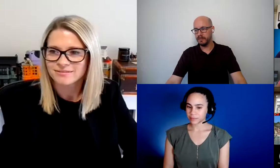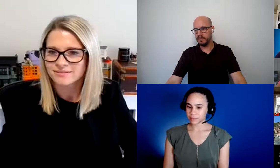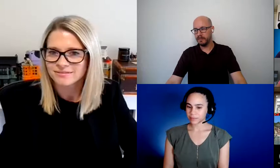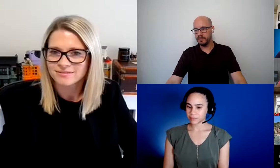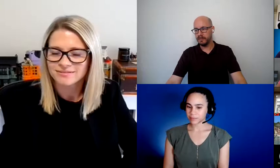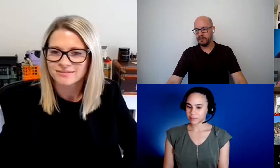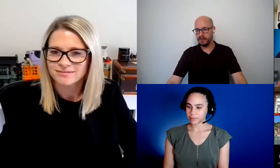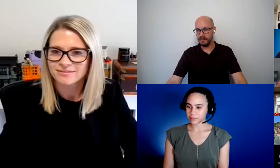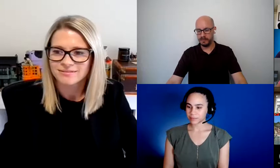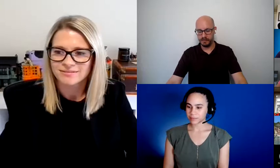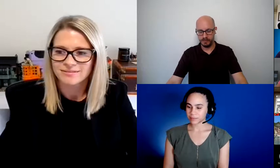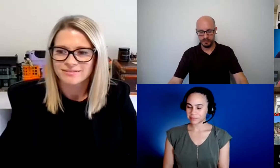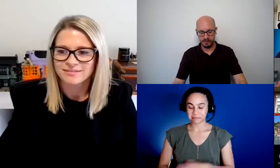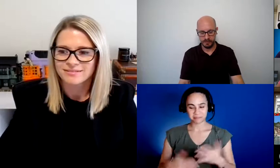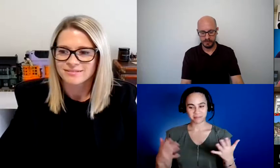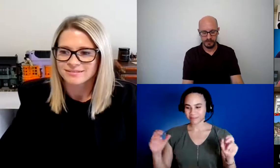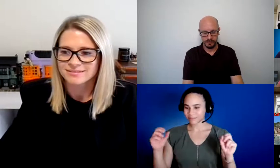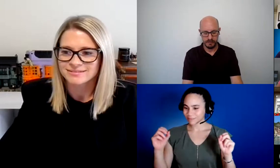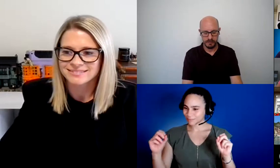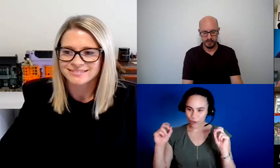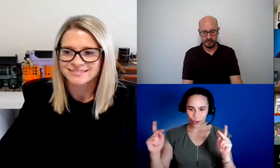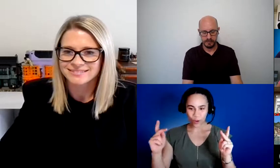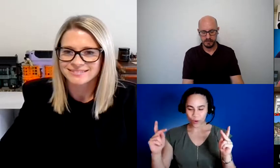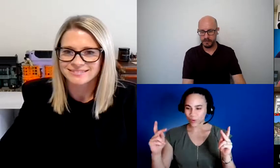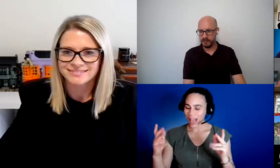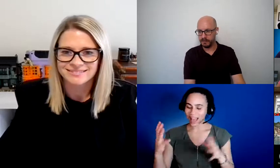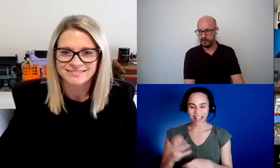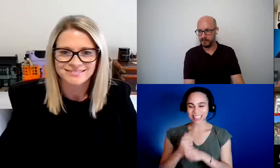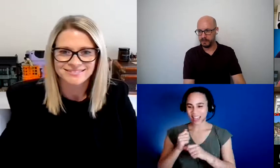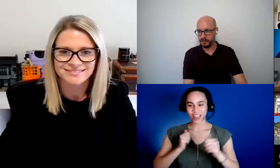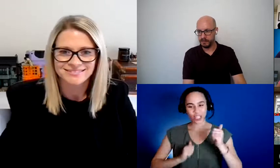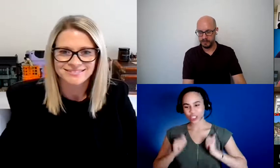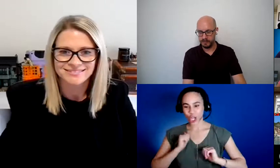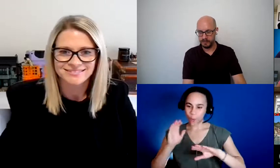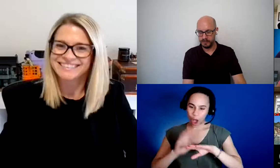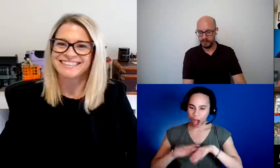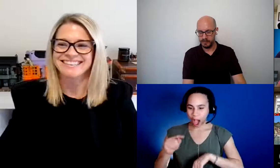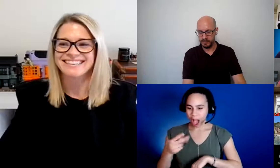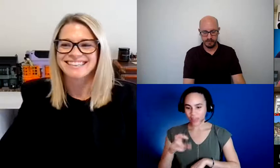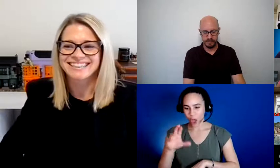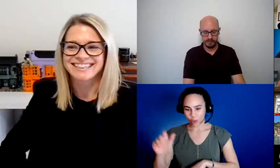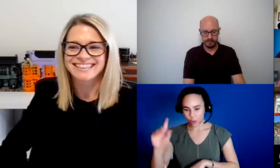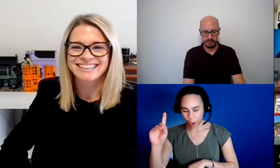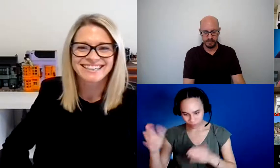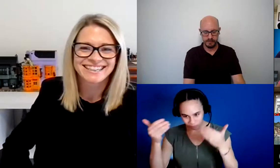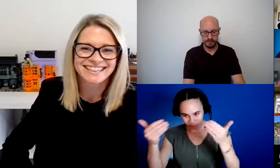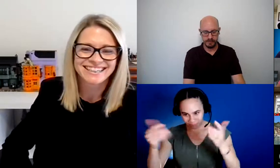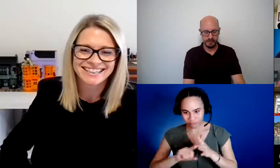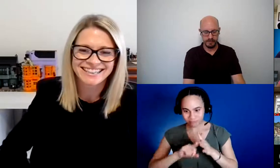Okay, let's get this show on the road. Good afternoon and welcome.